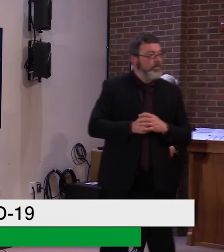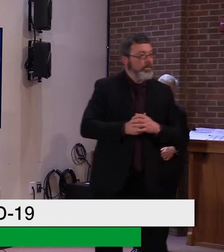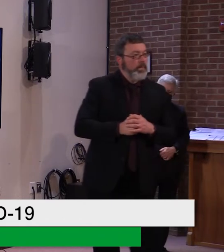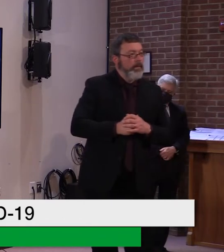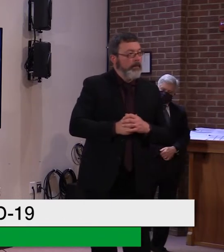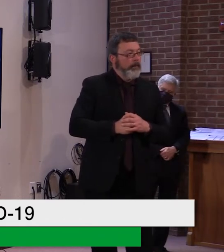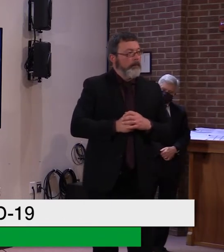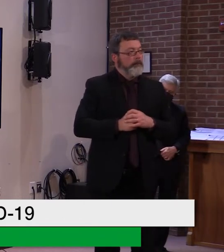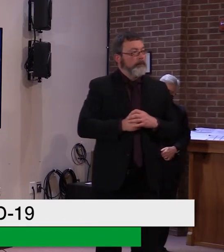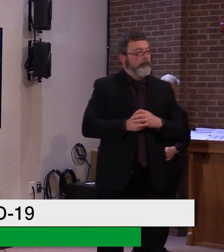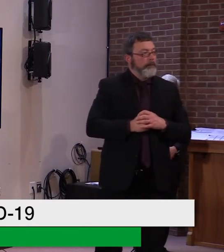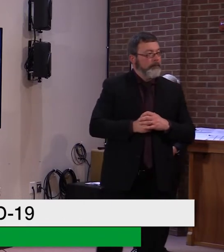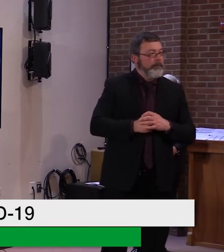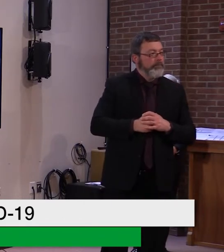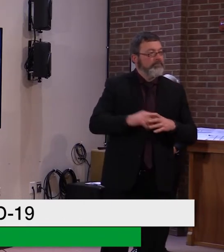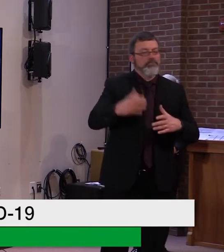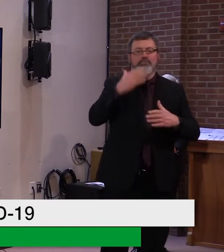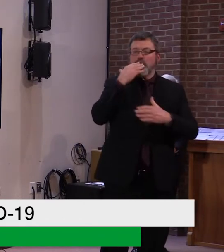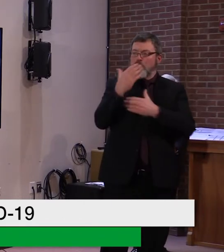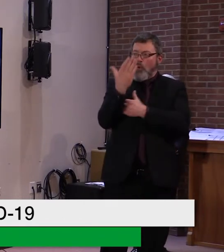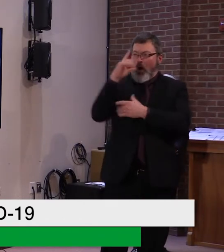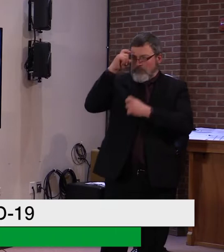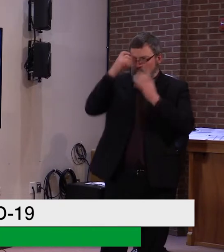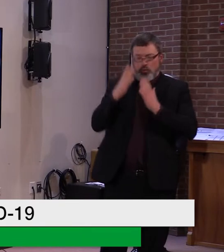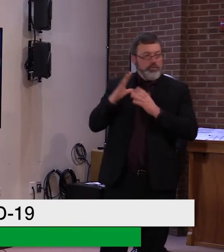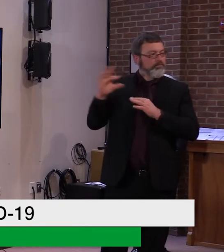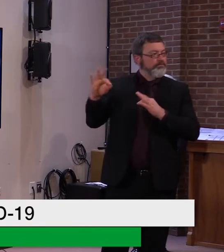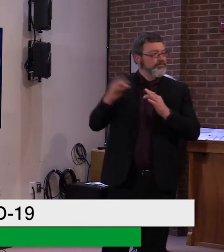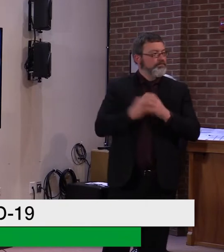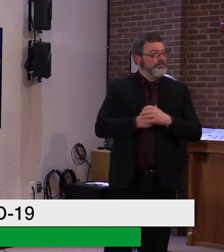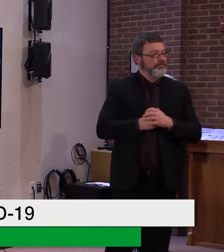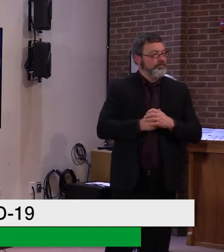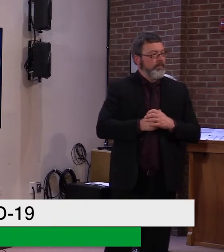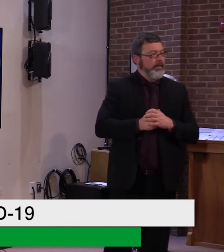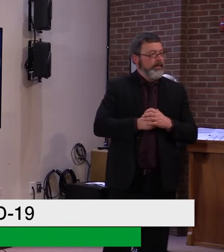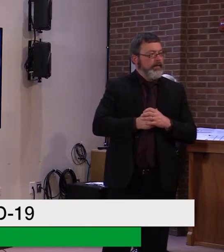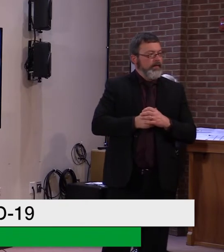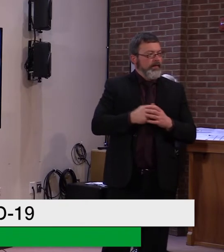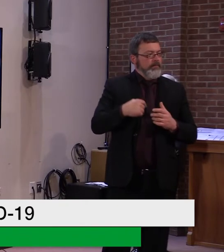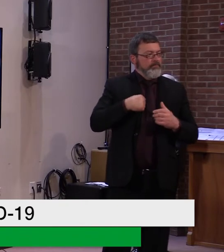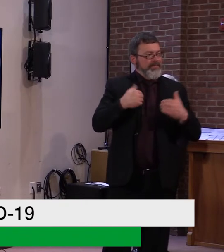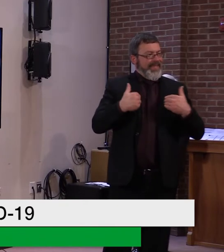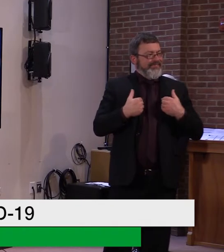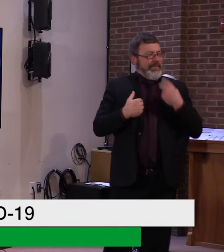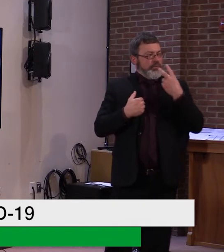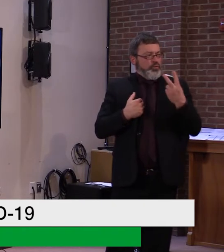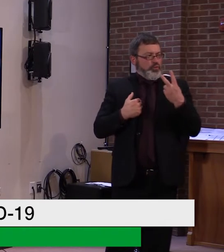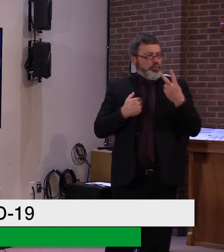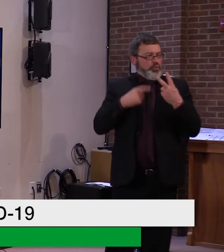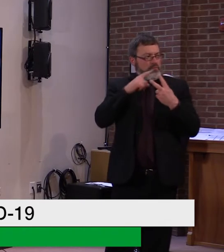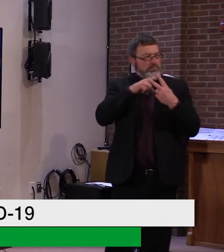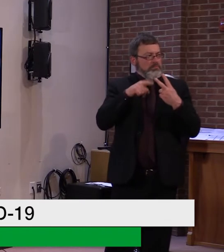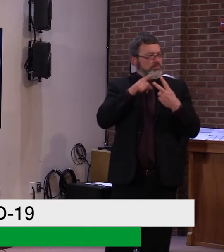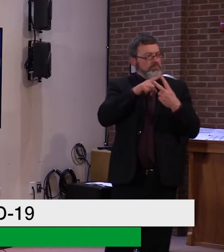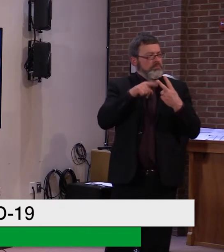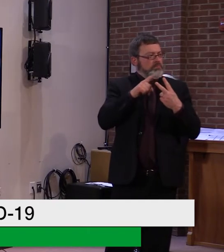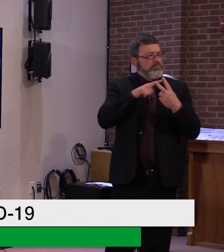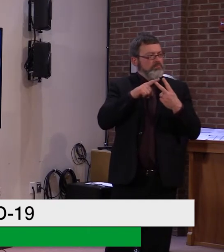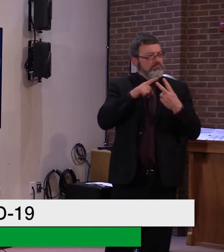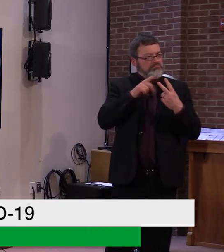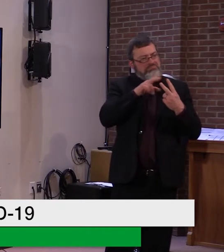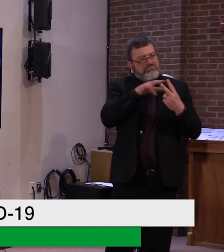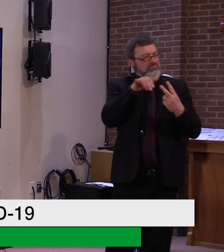good morning governor um i have a pair of questions that i think are related uh both of them came from